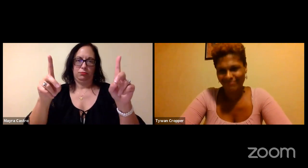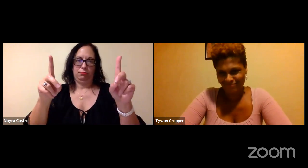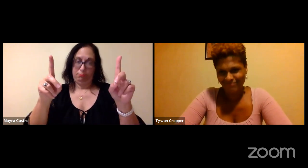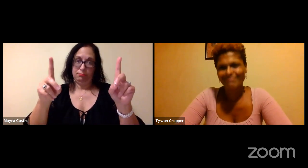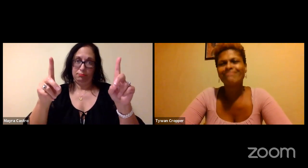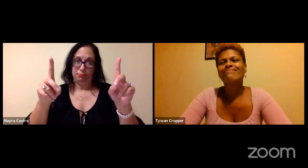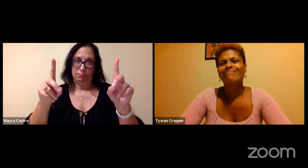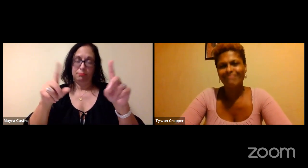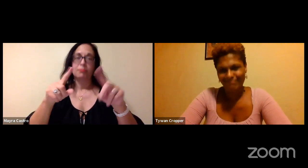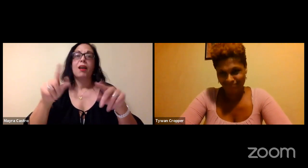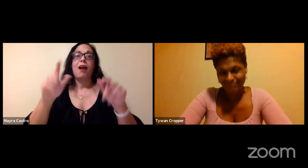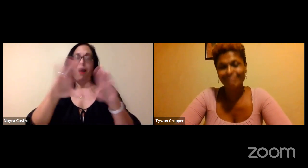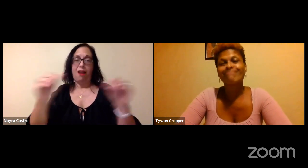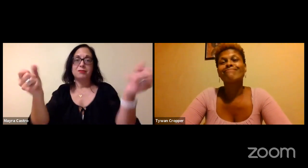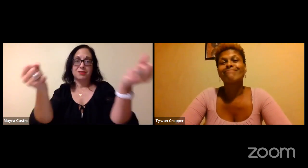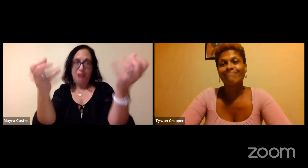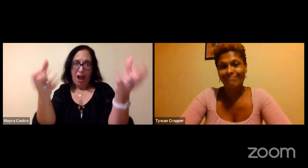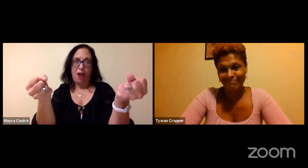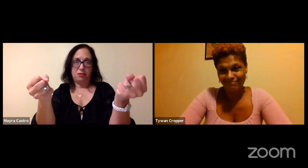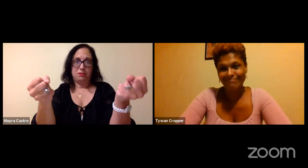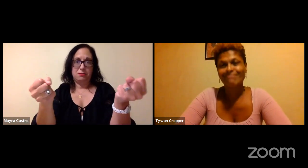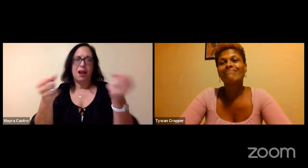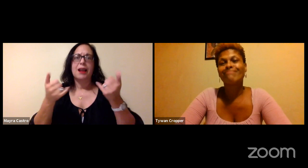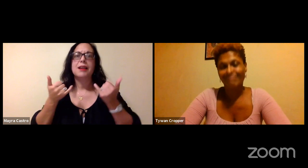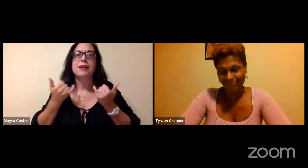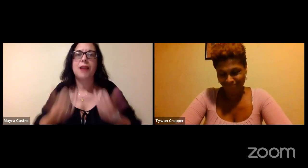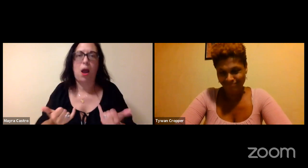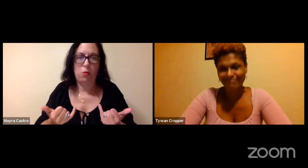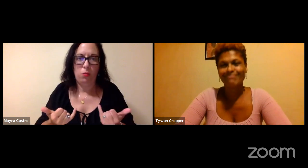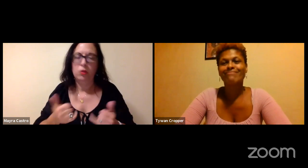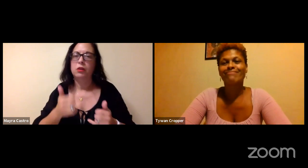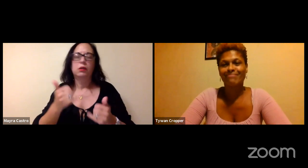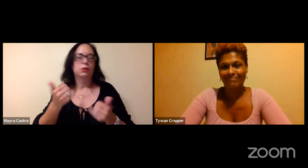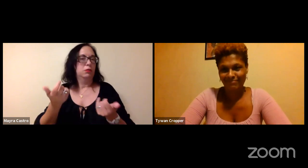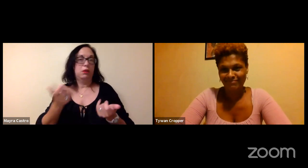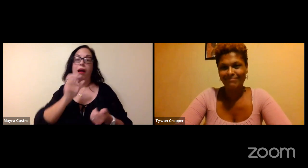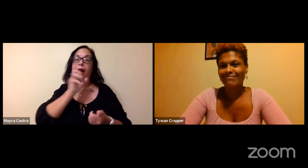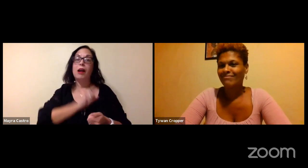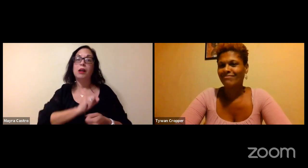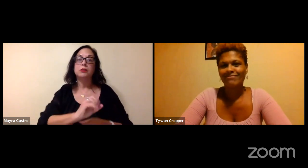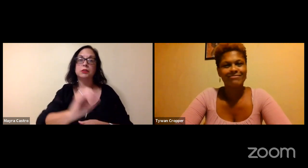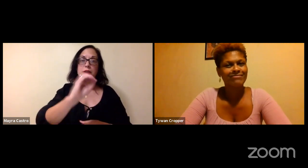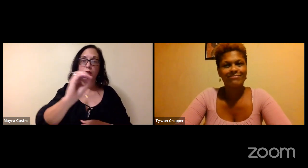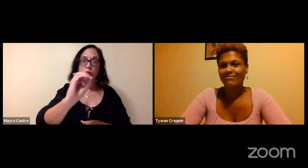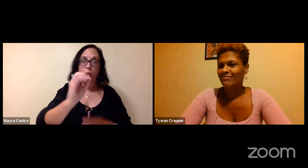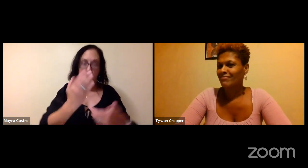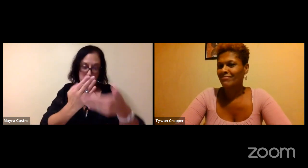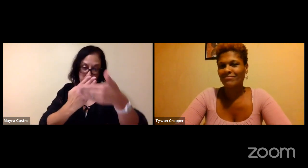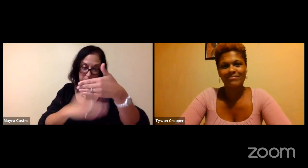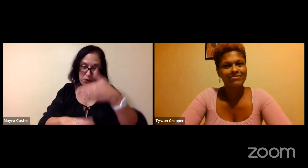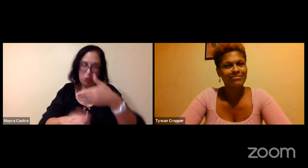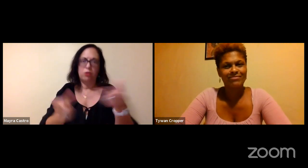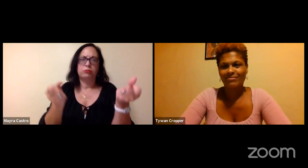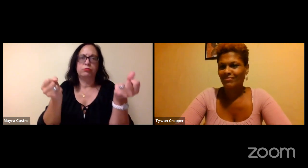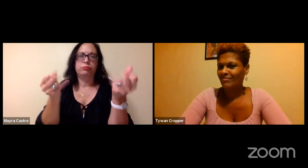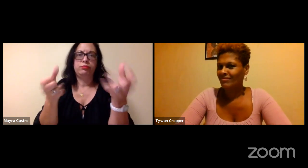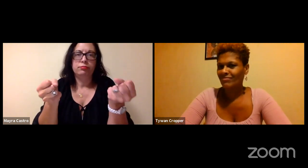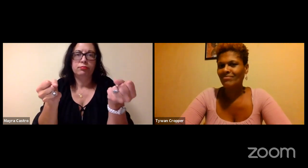your children can be successful educationally and personally and be able to sign.